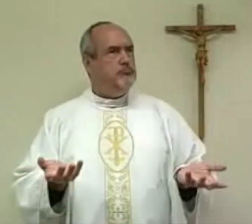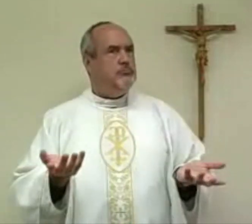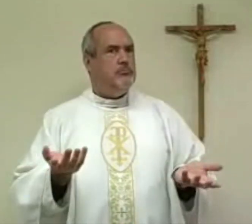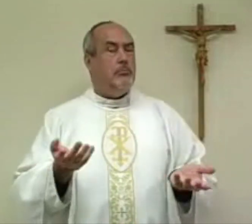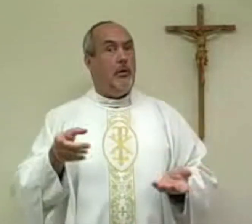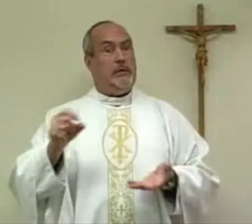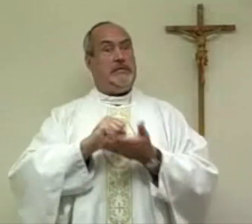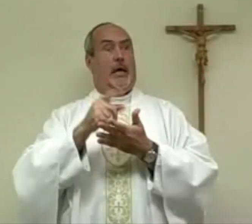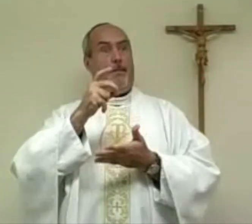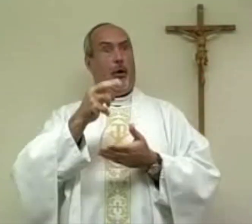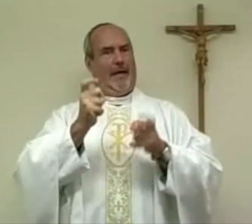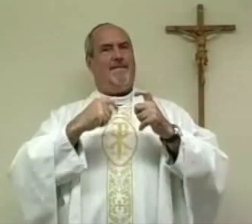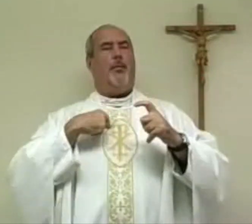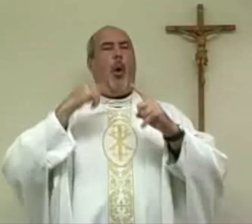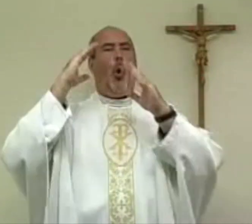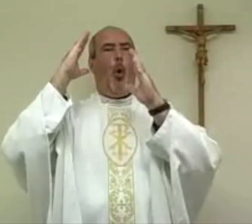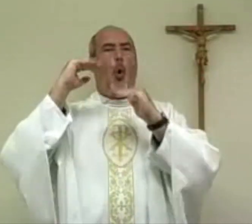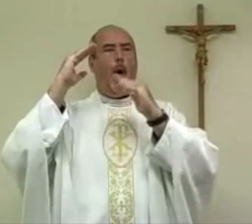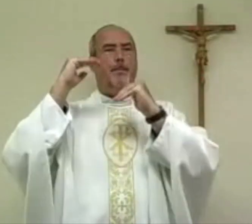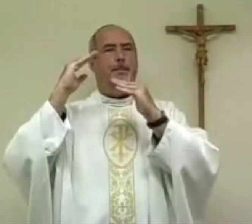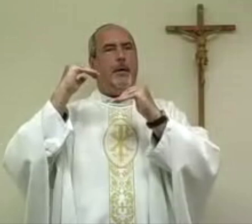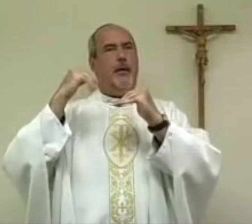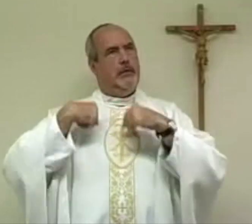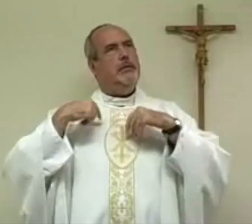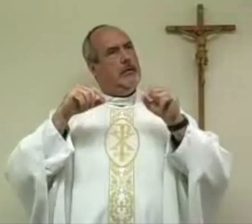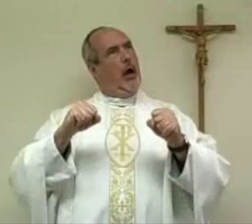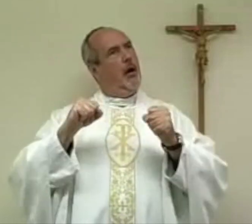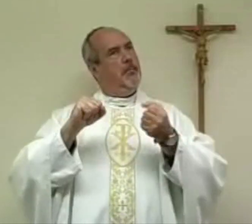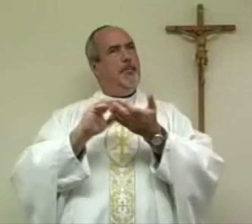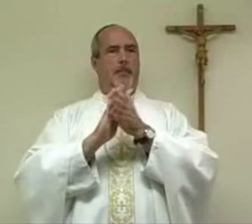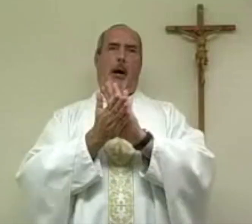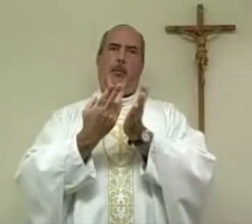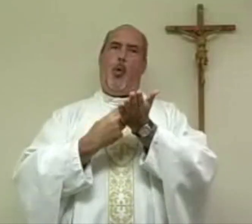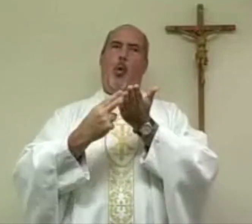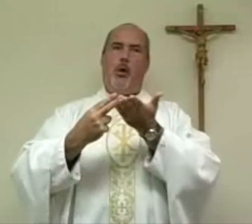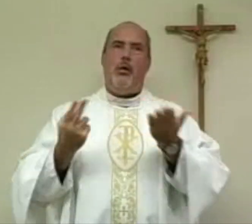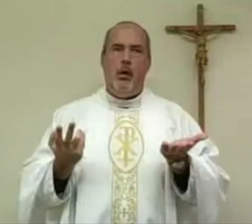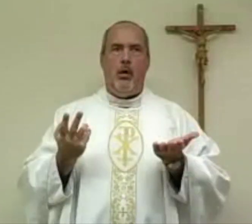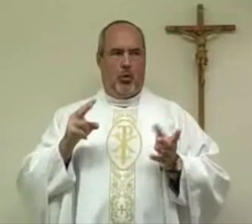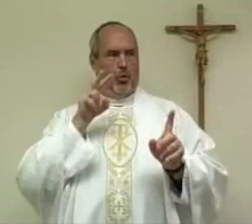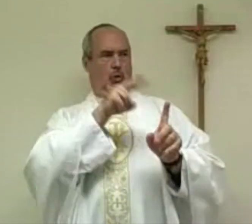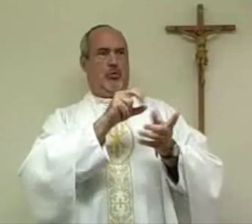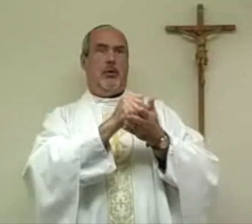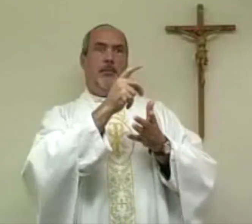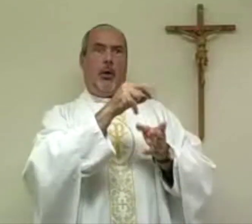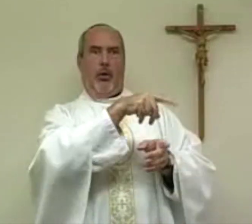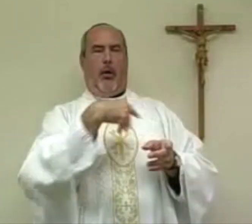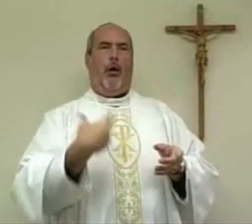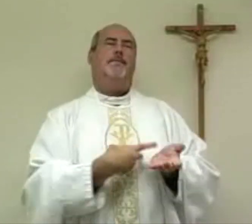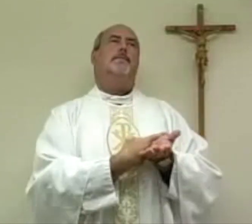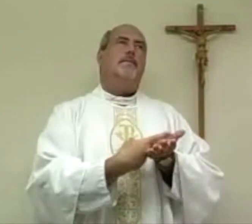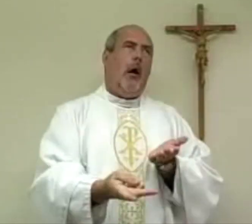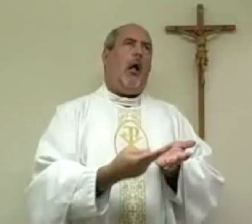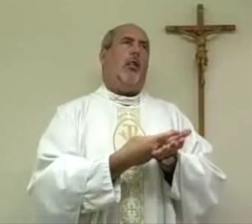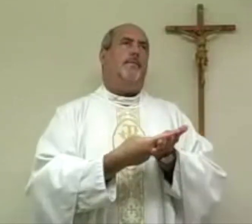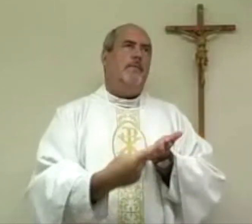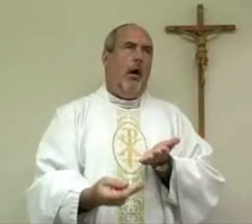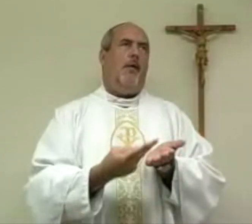was, and she gave me some good points. She said, because St. Peter gave me hope to become holy. When you look at how